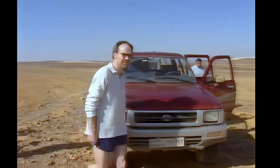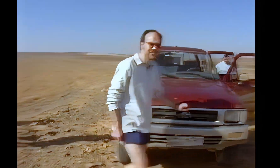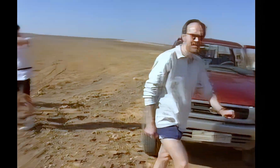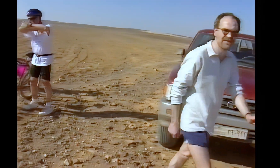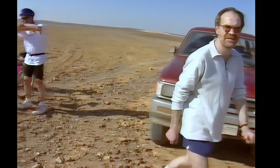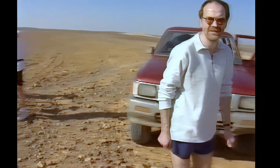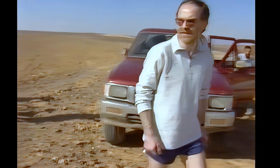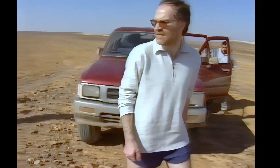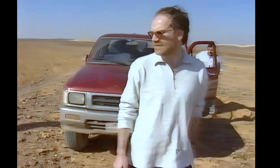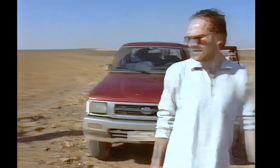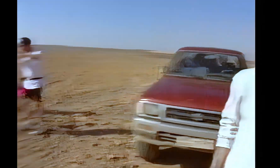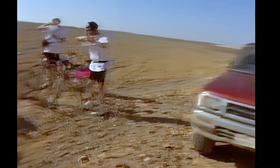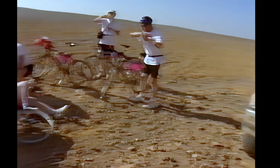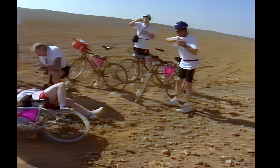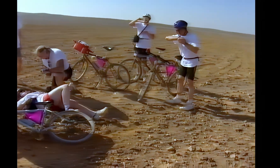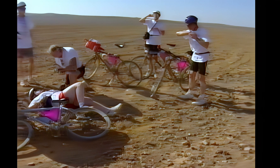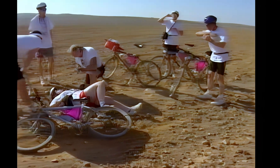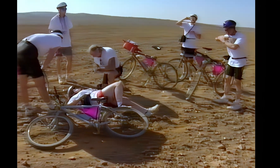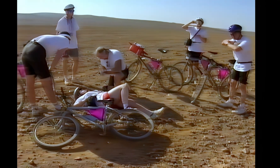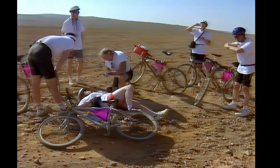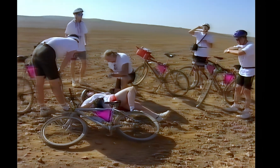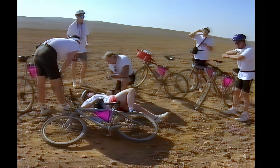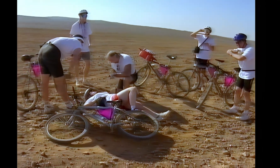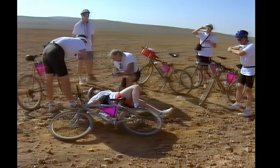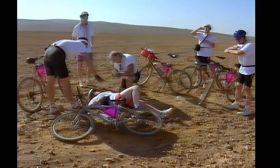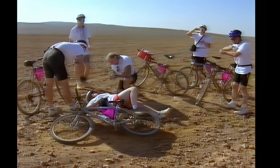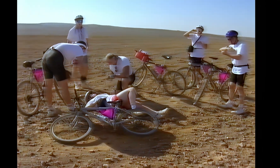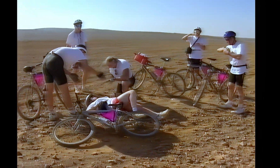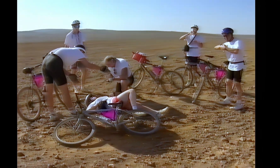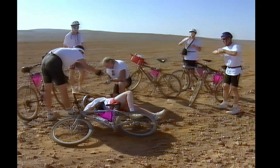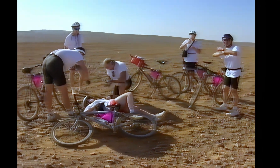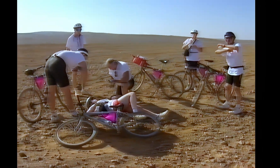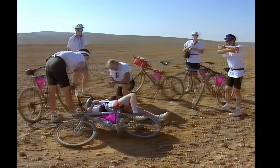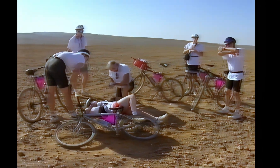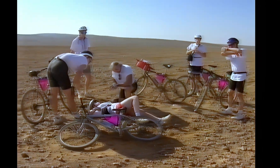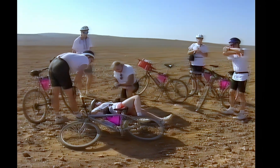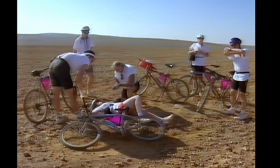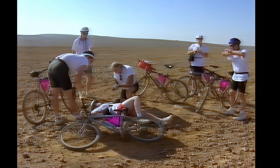you straighten your leg? Can you put your leg out? Right. So they're both the same.